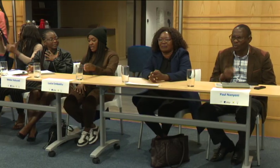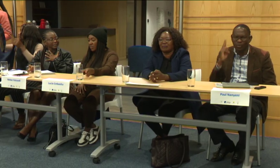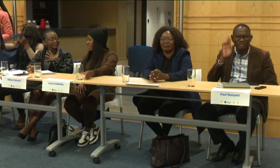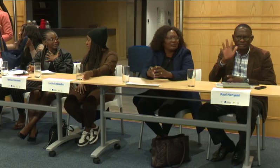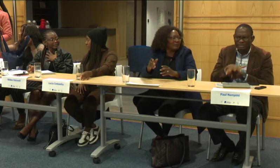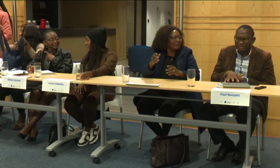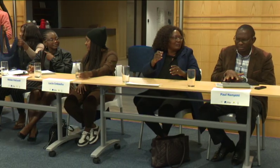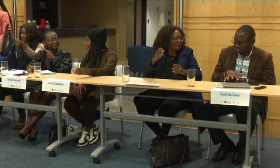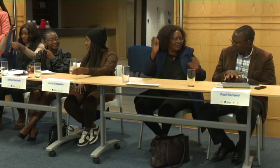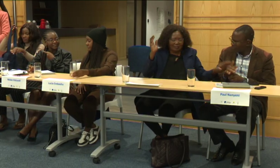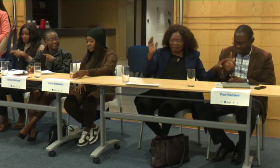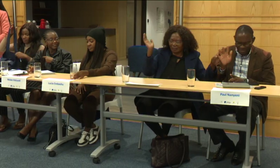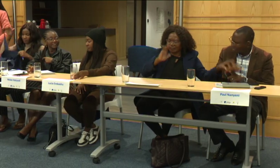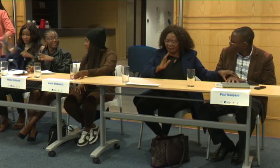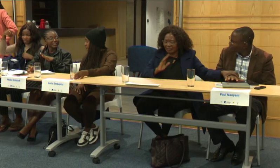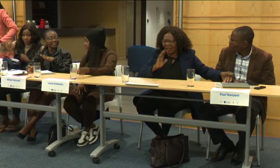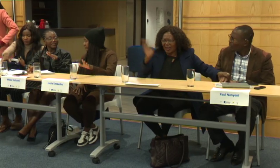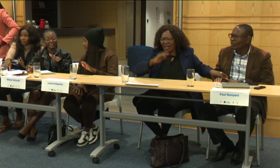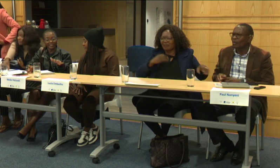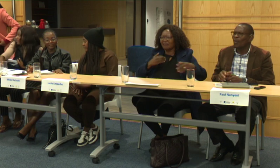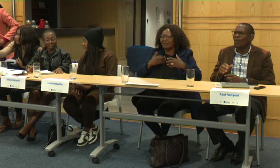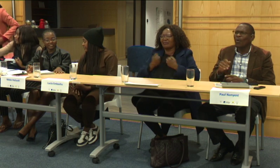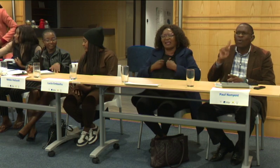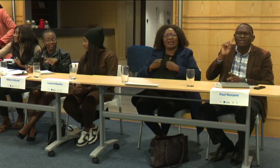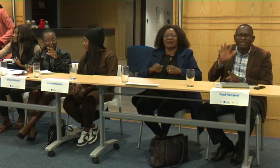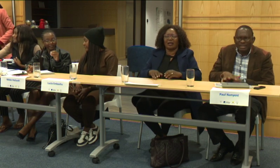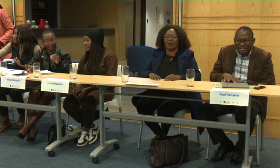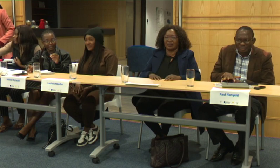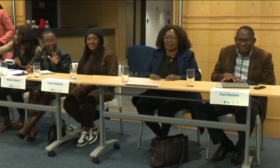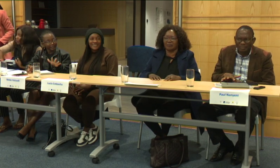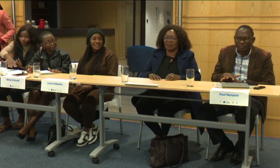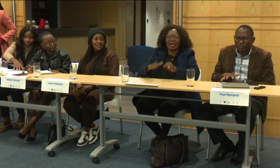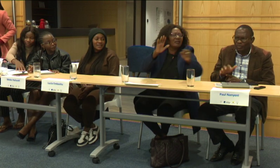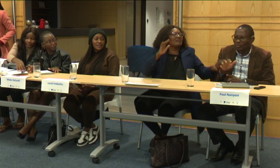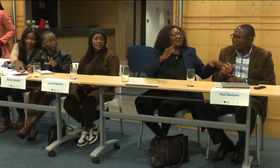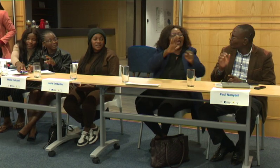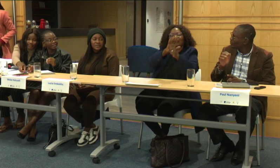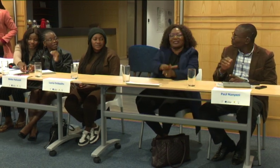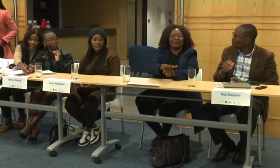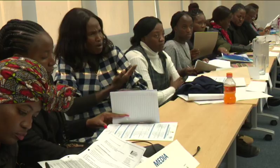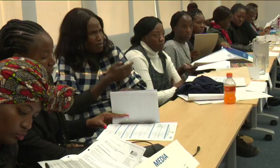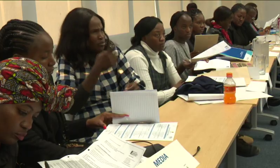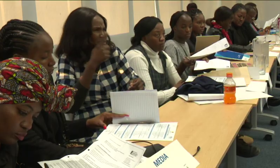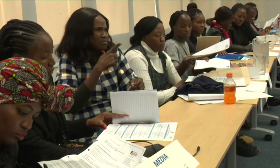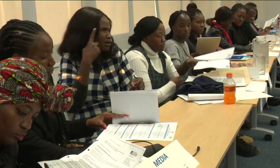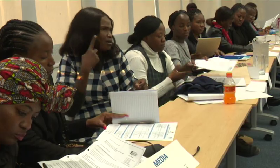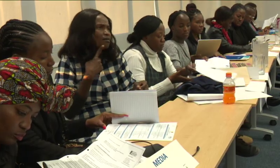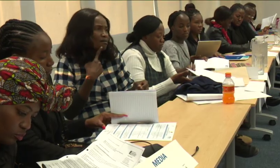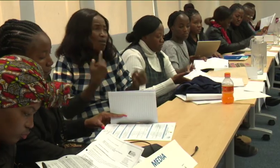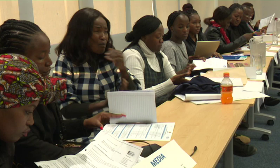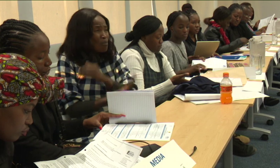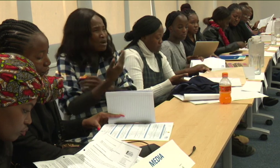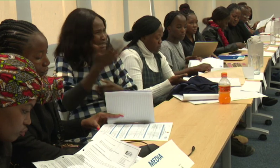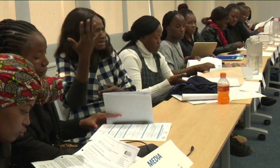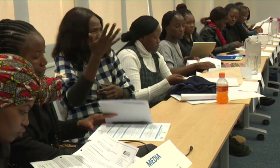in Namibia. Beata Ndinelao Armas is the chairperson of the Namibian National Association of